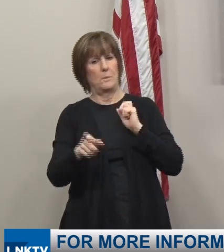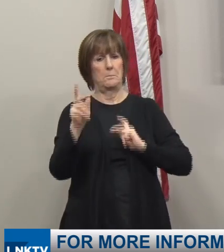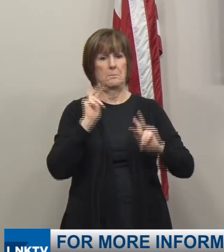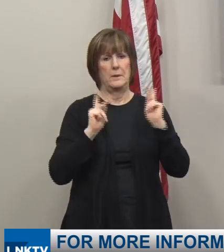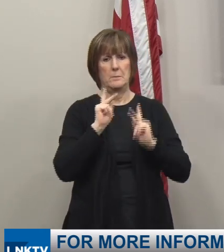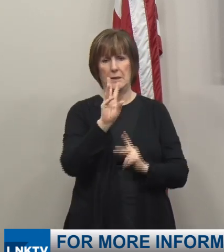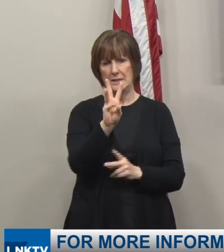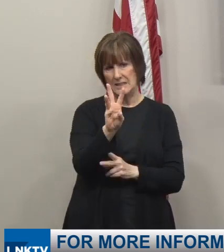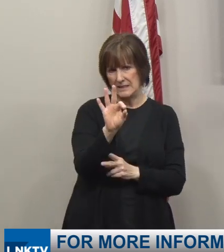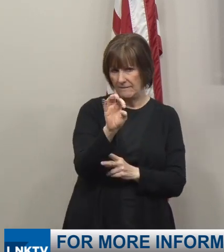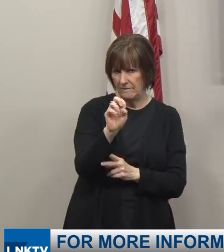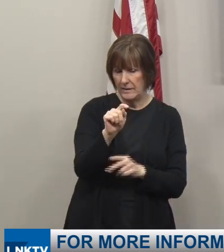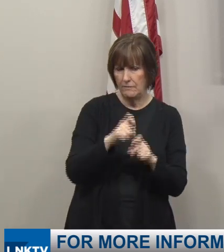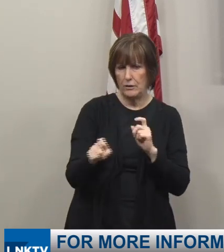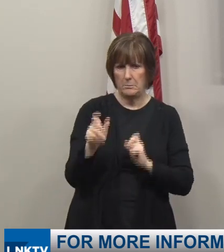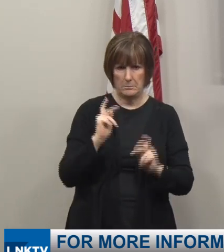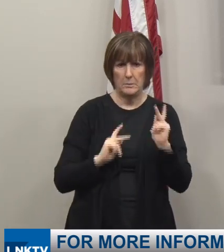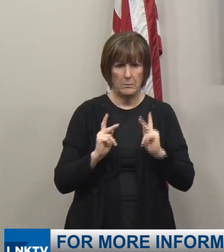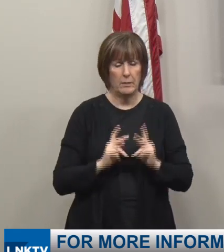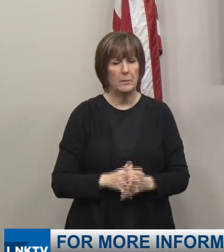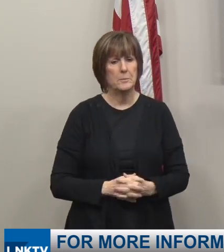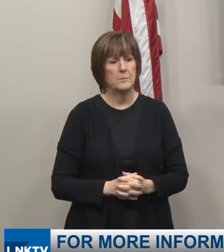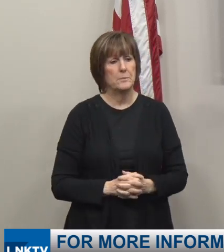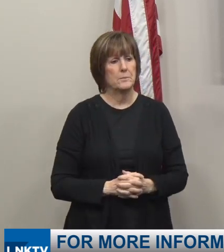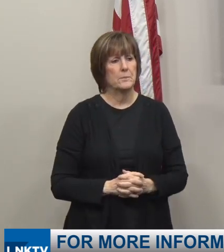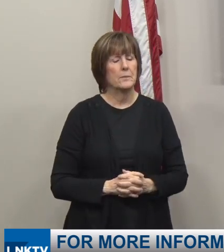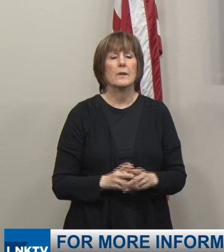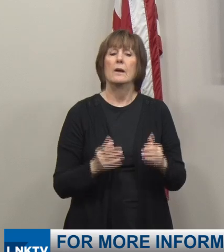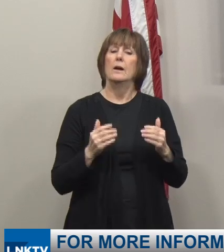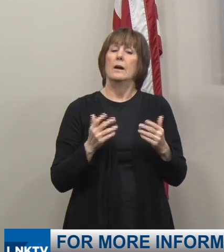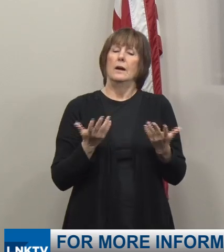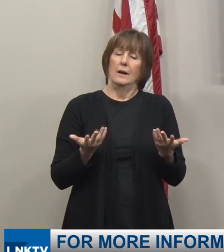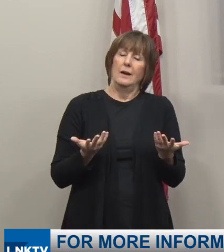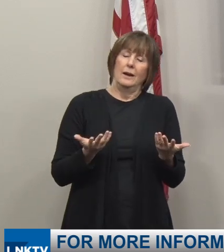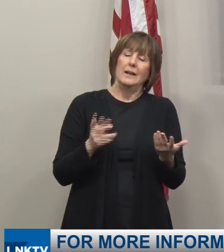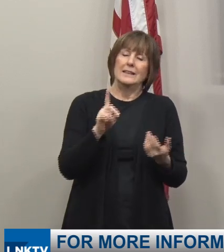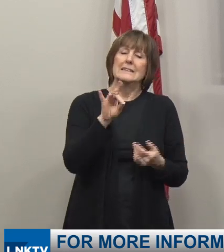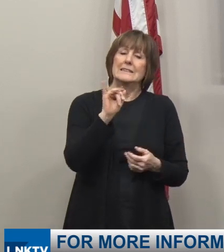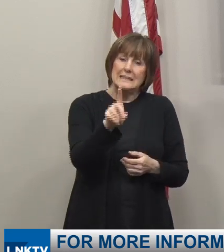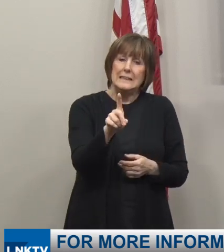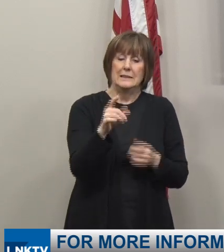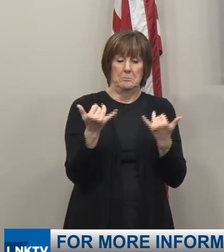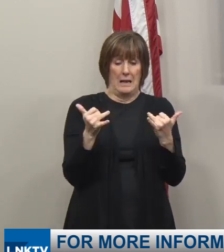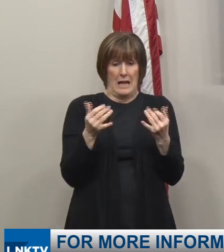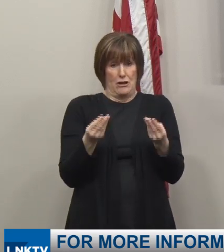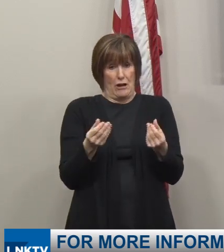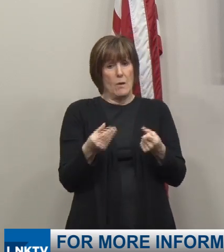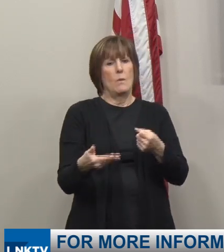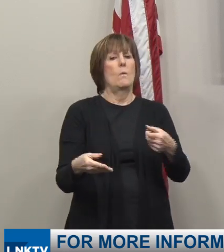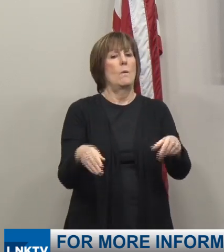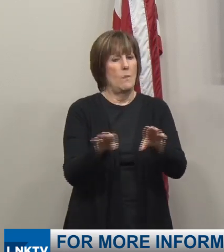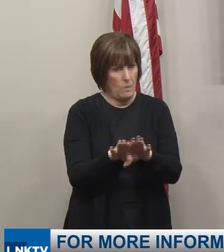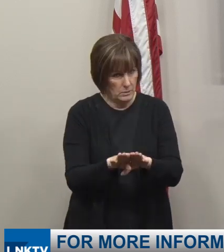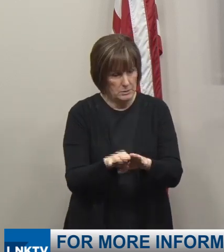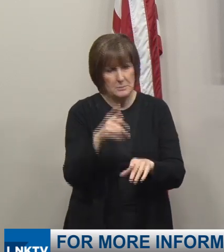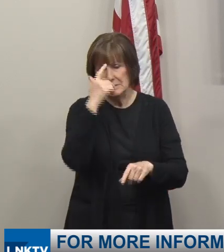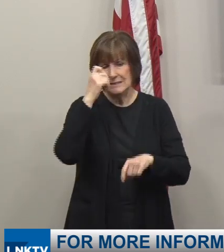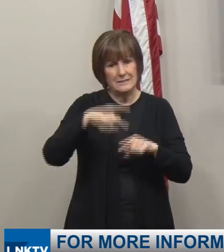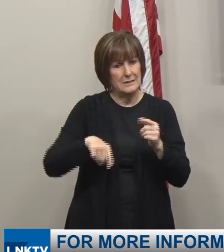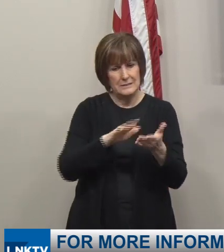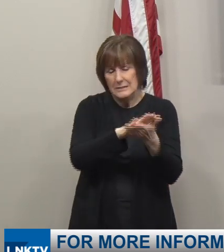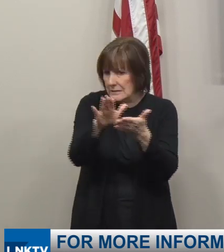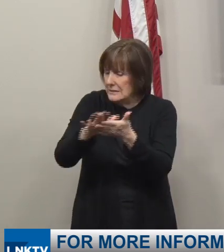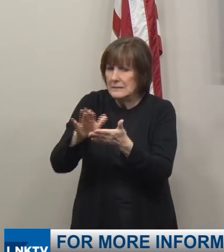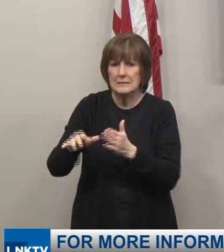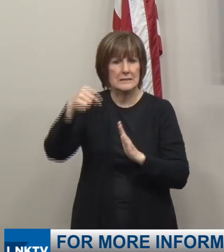feet away from other people. We have, of course, closed playgrounds that we are not able to disinfect with the